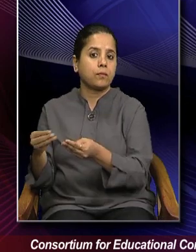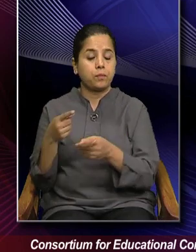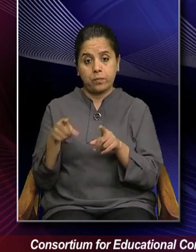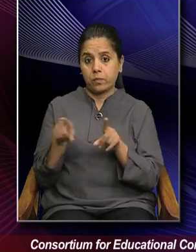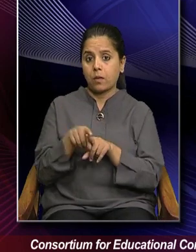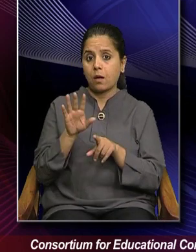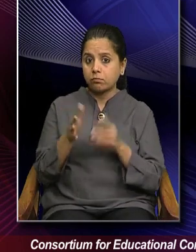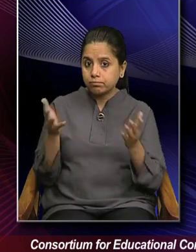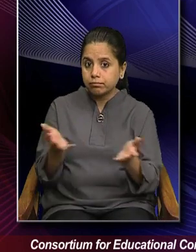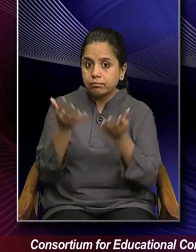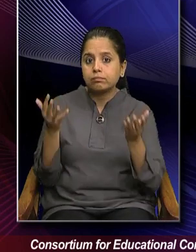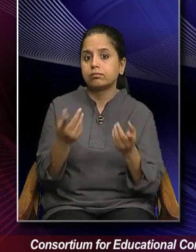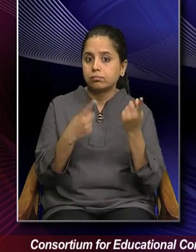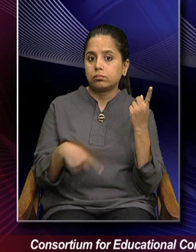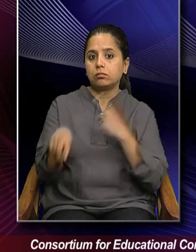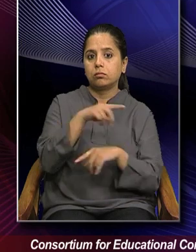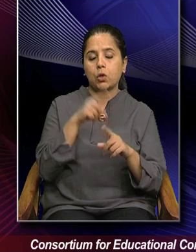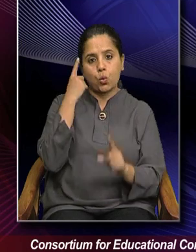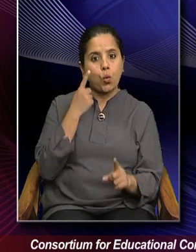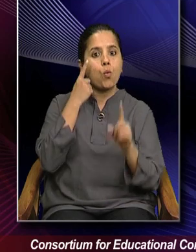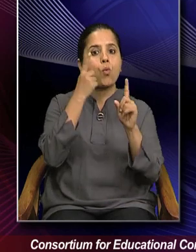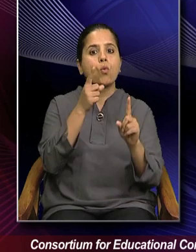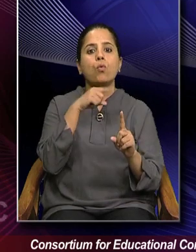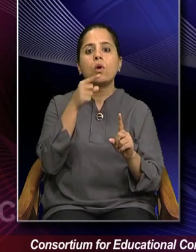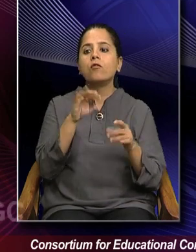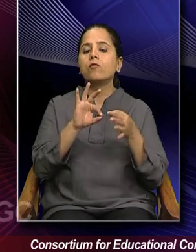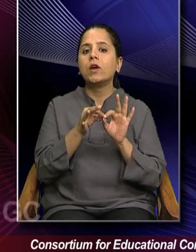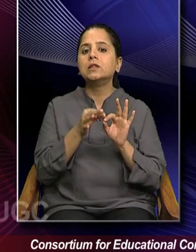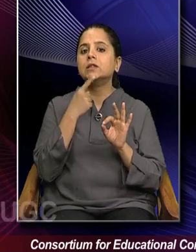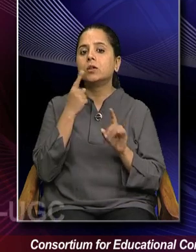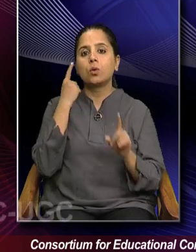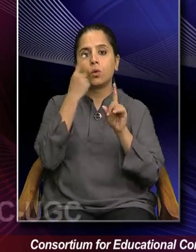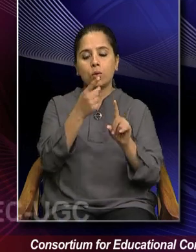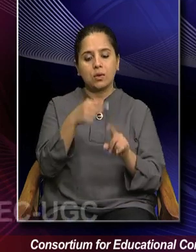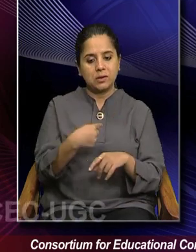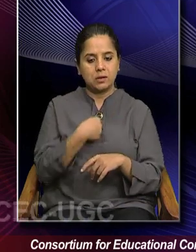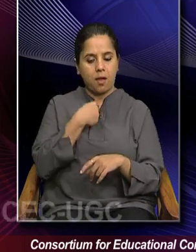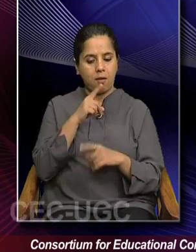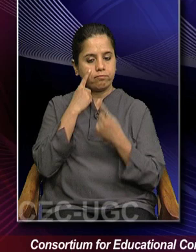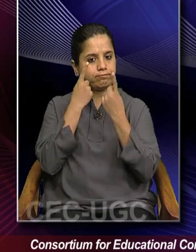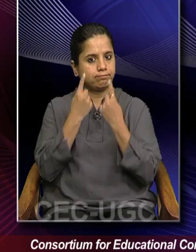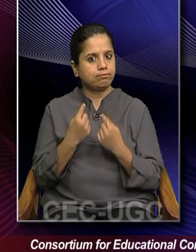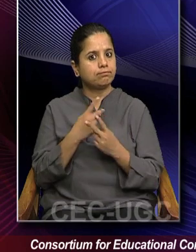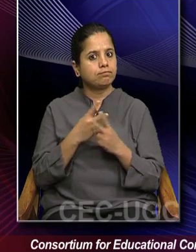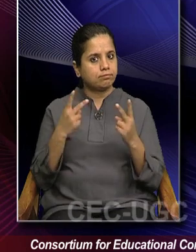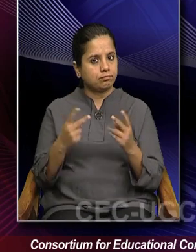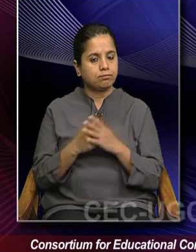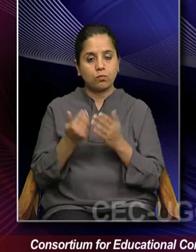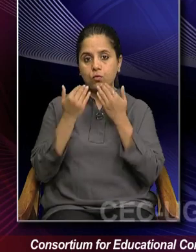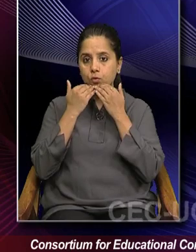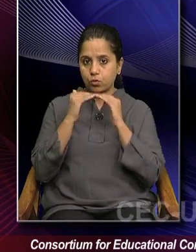also encourages the goal setting and the self-assessment.